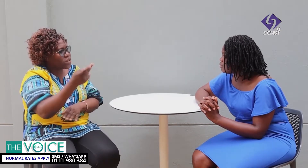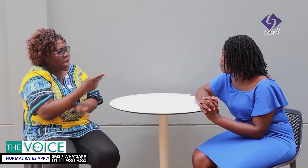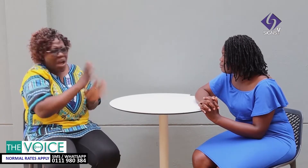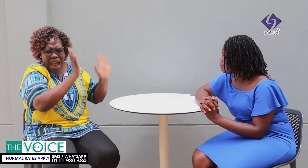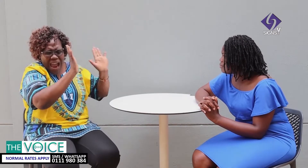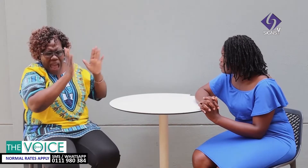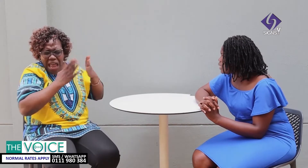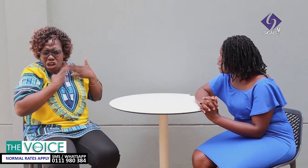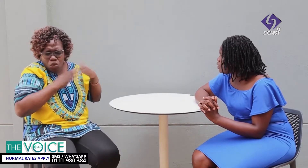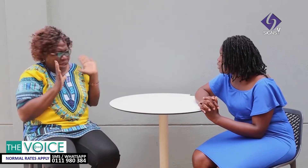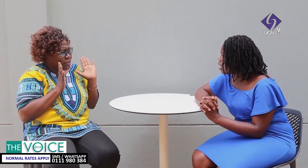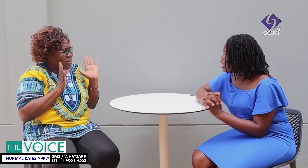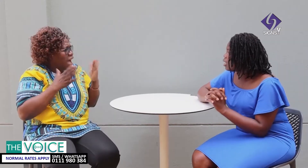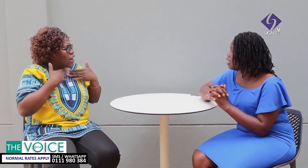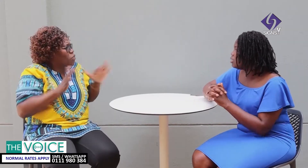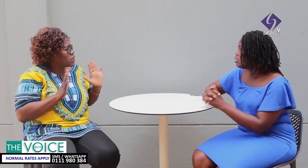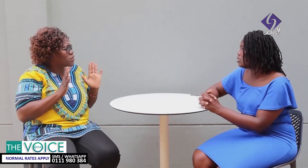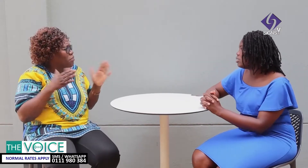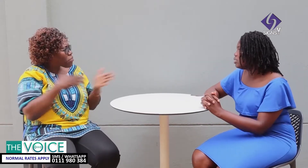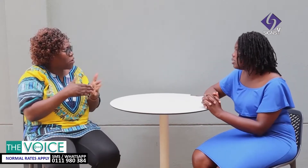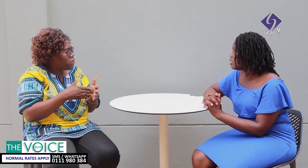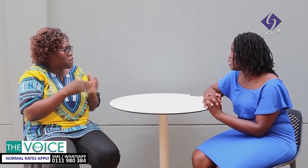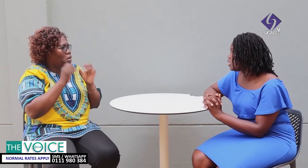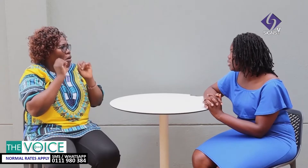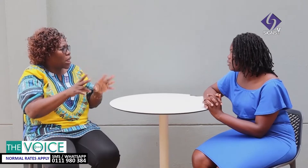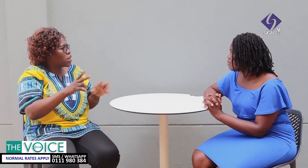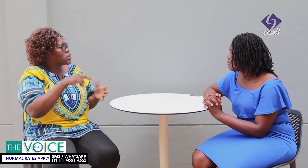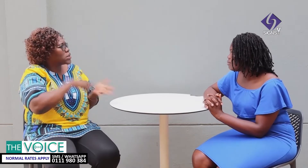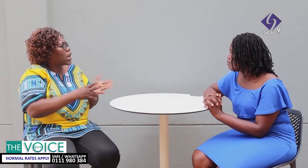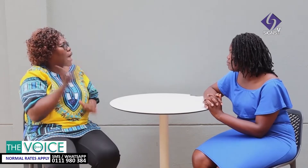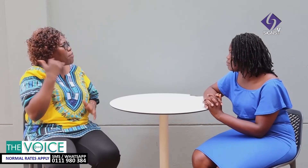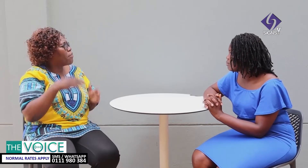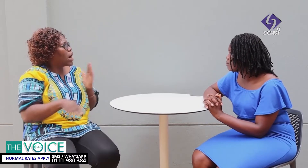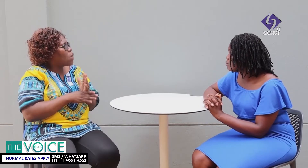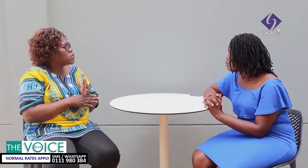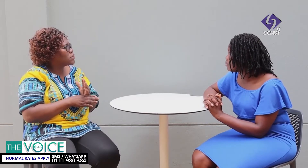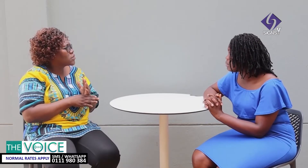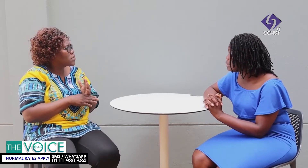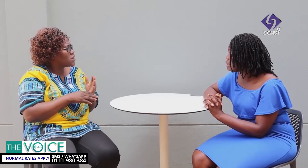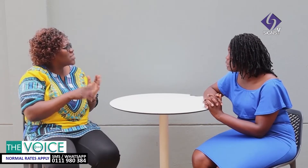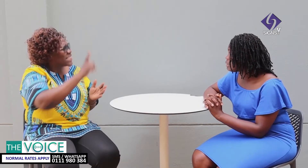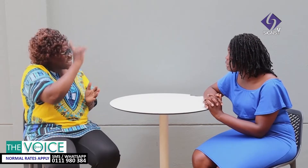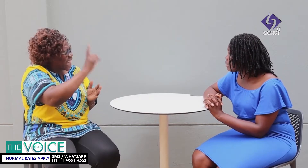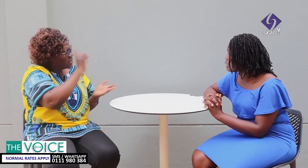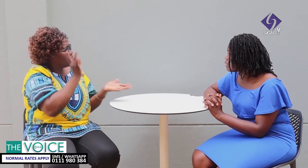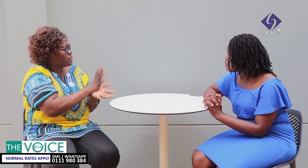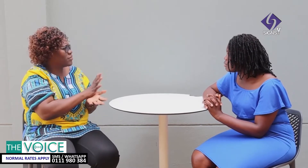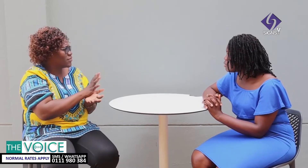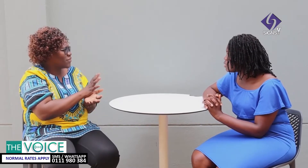marry a deaf person? Yes, they hated my boyfriend at this time. And